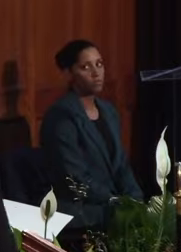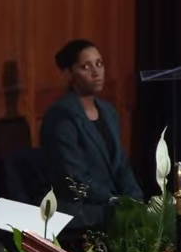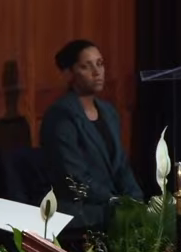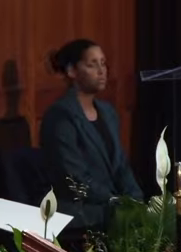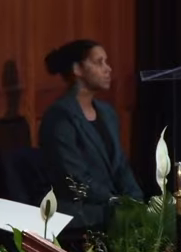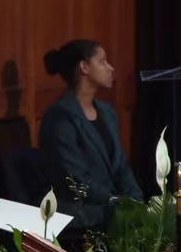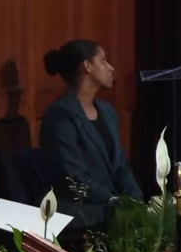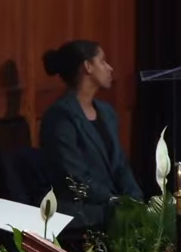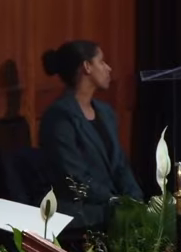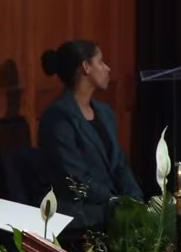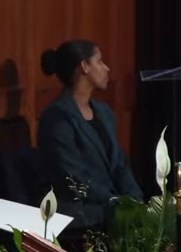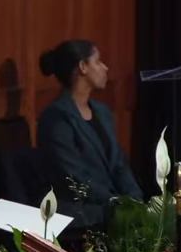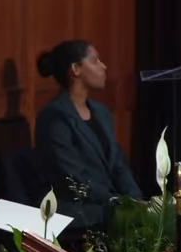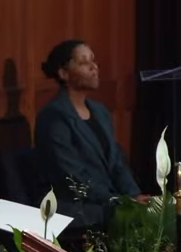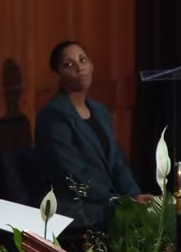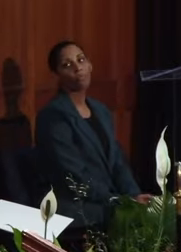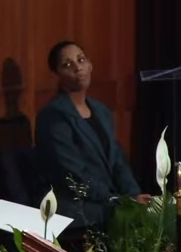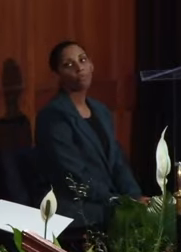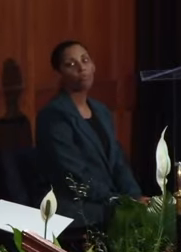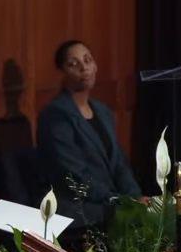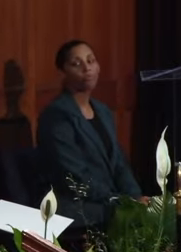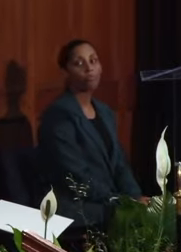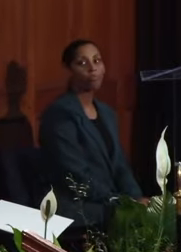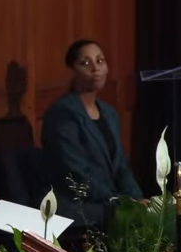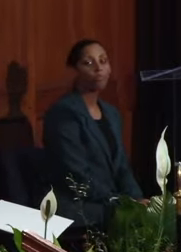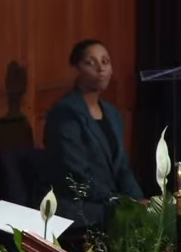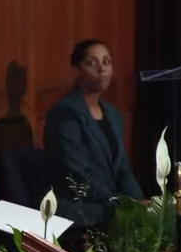For the Master of Urban Design with Distinction,